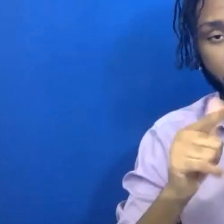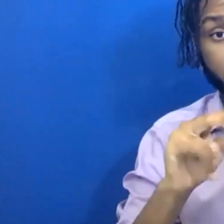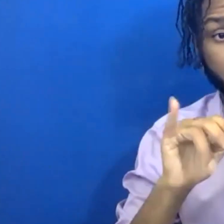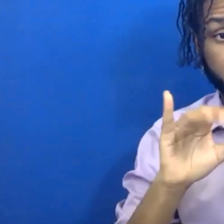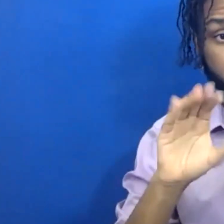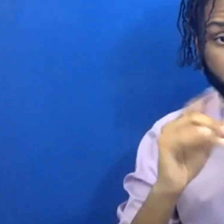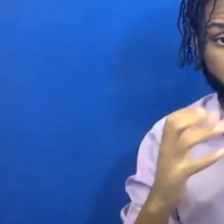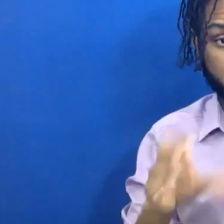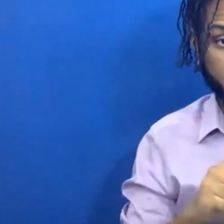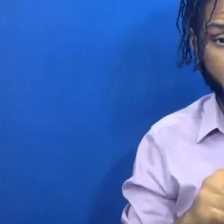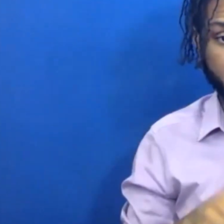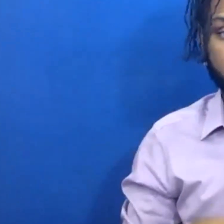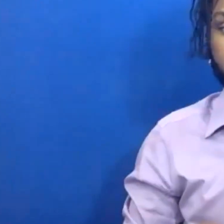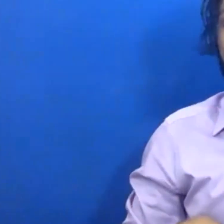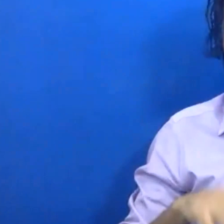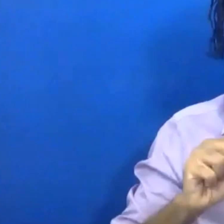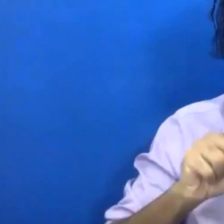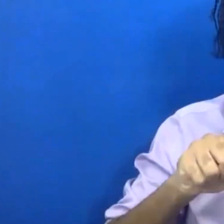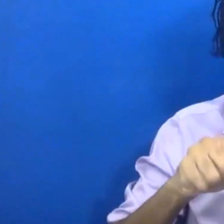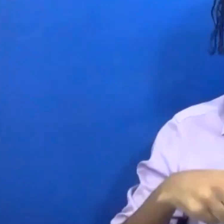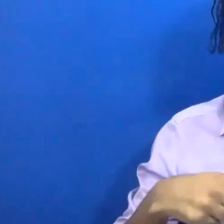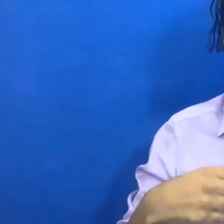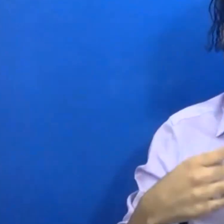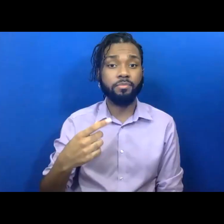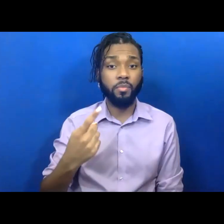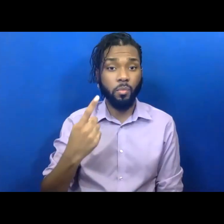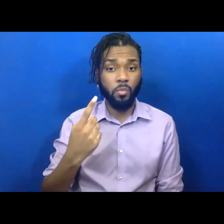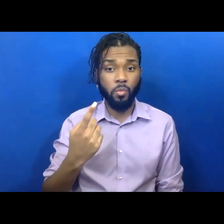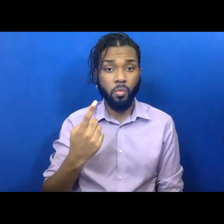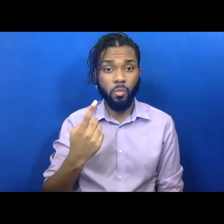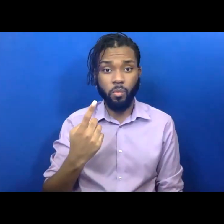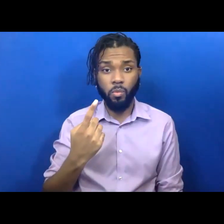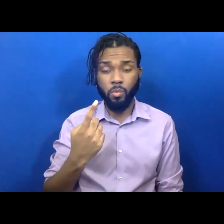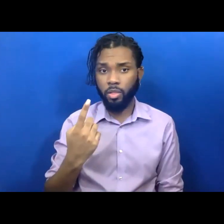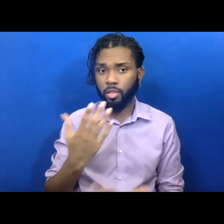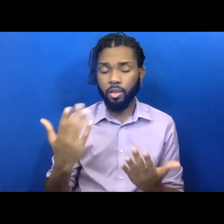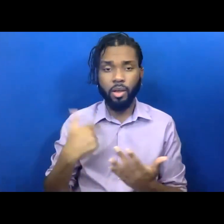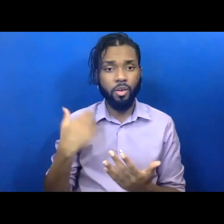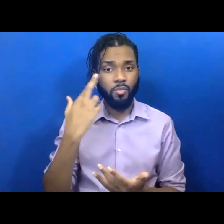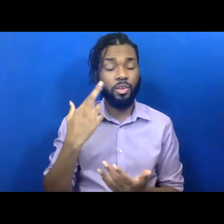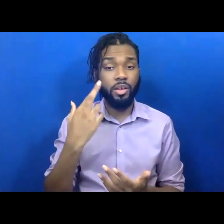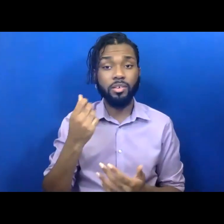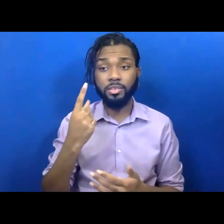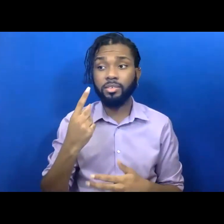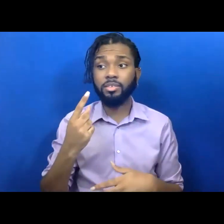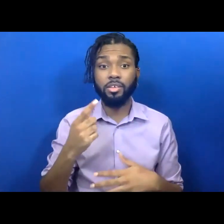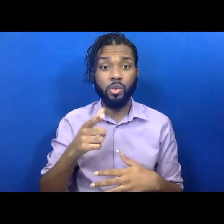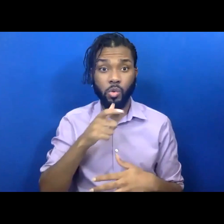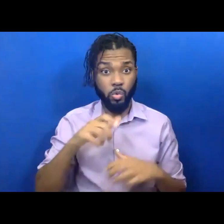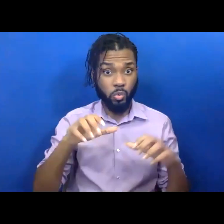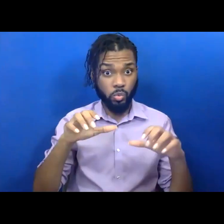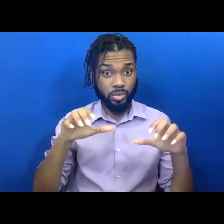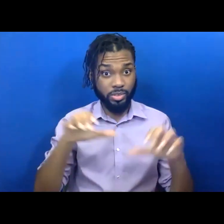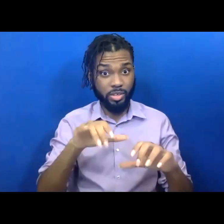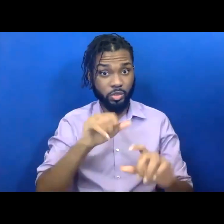that. One of the things that I have realized is that a lot of times this who does this work is often pushed